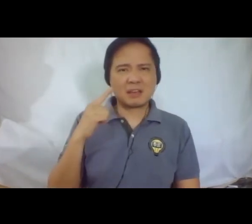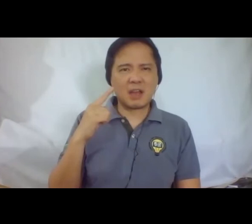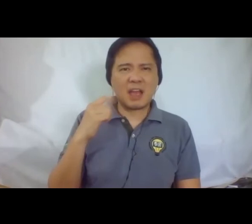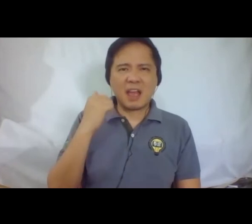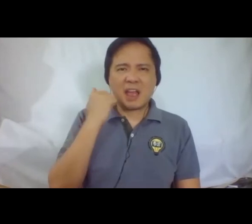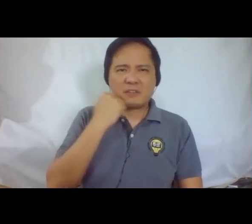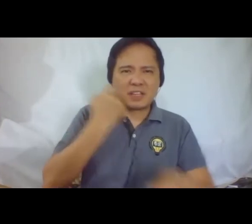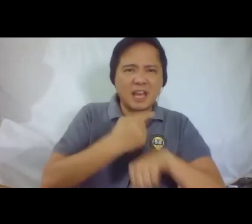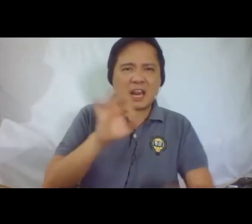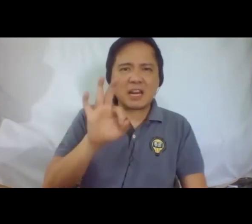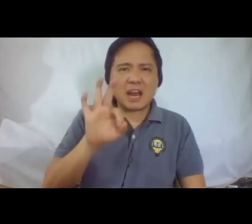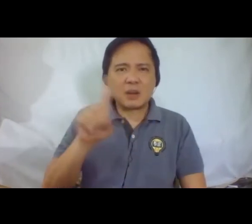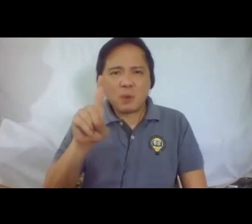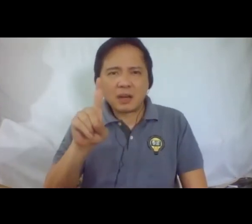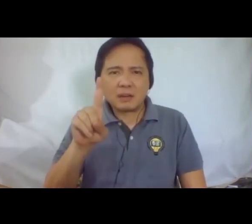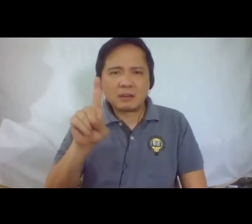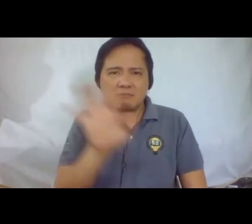91.